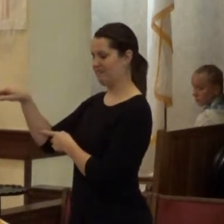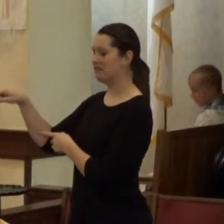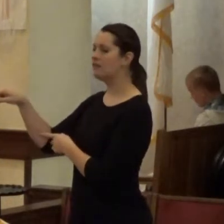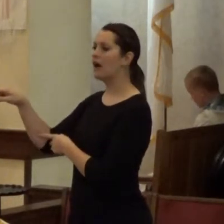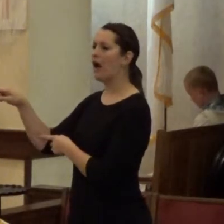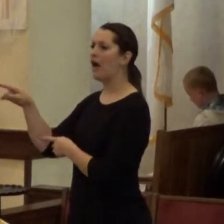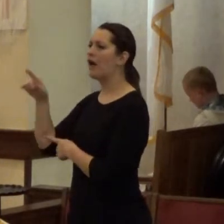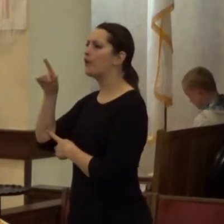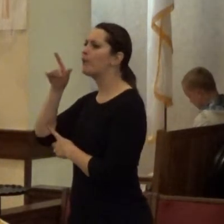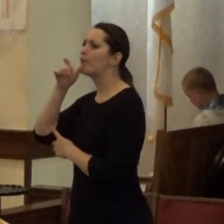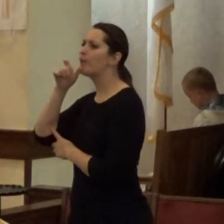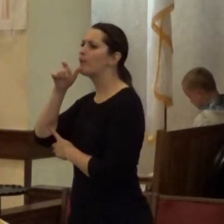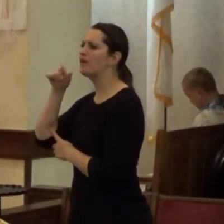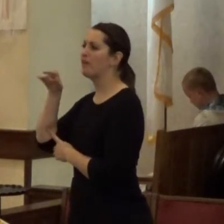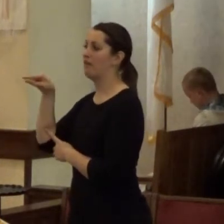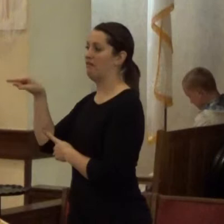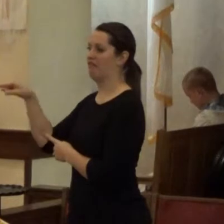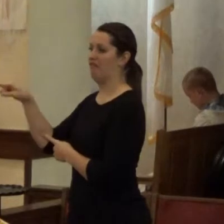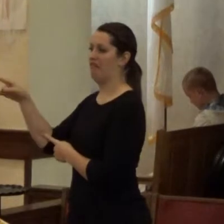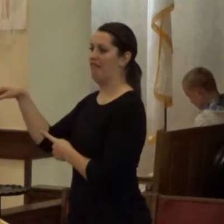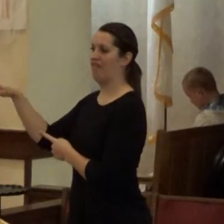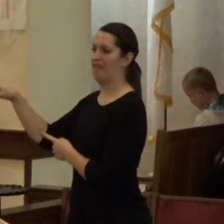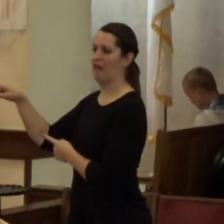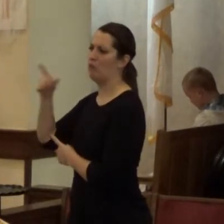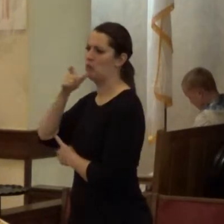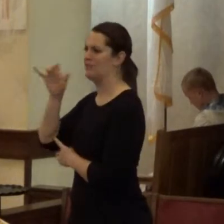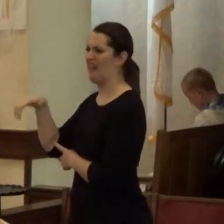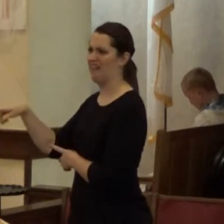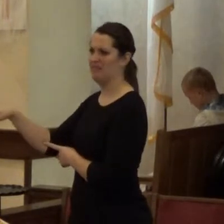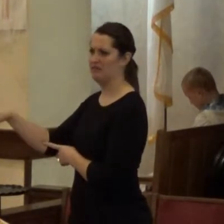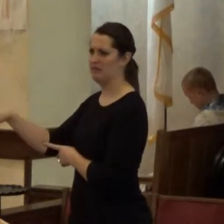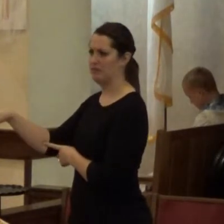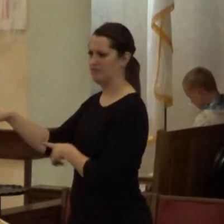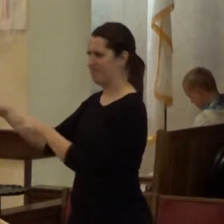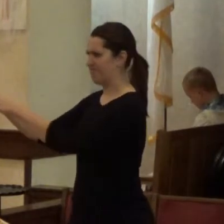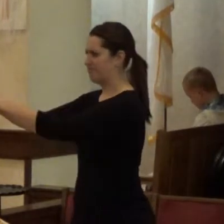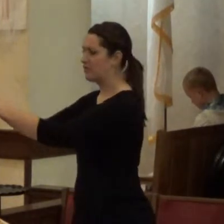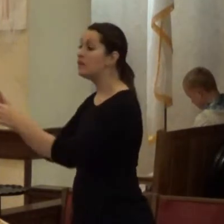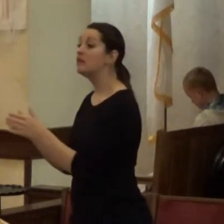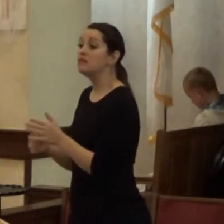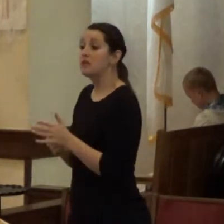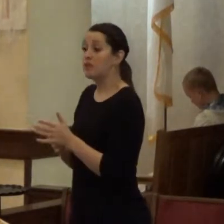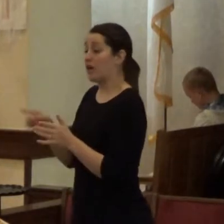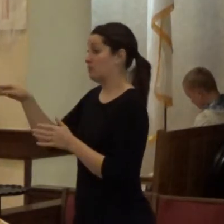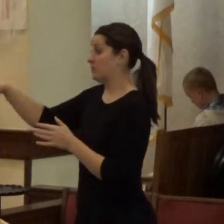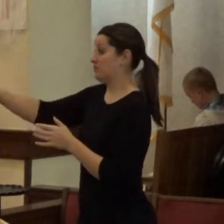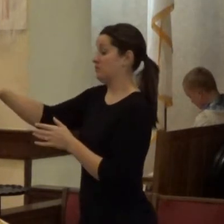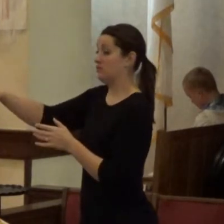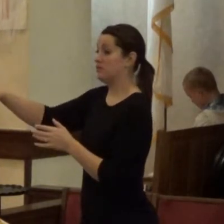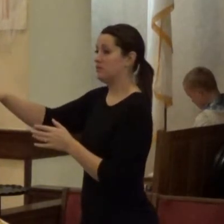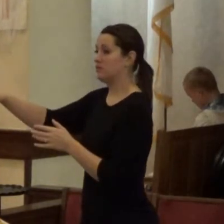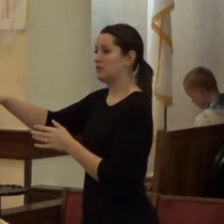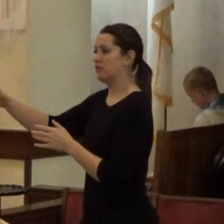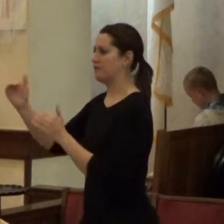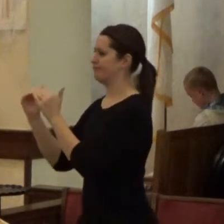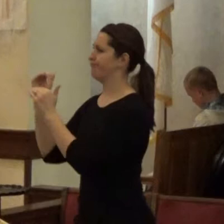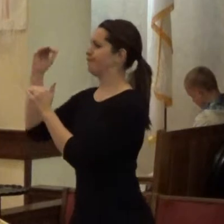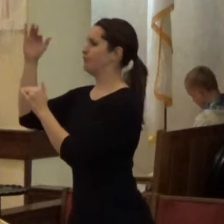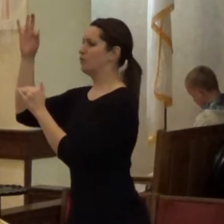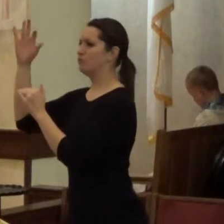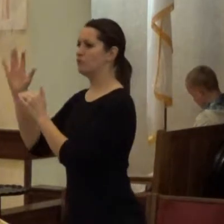And who are they? Well, sometimes the they were the chief priests and the